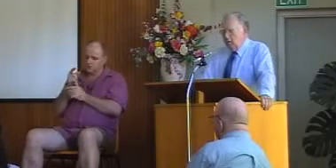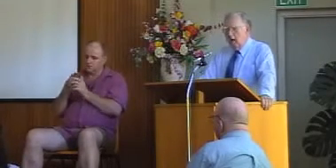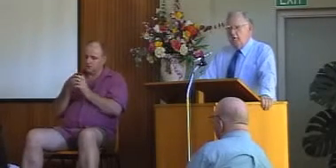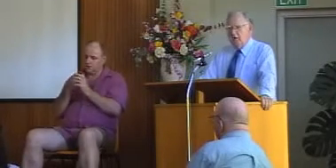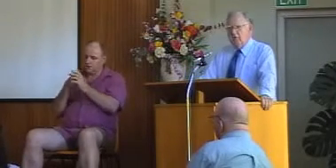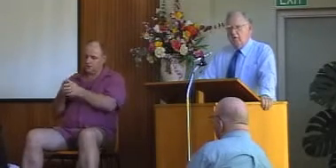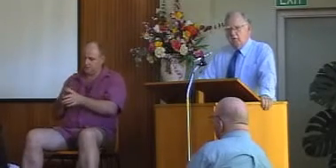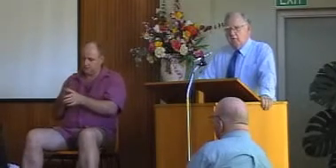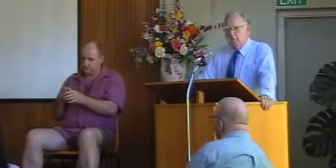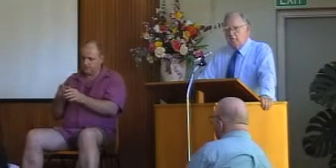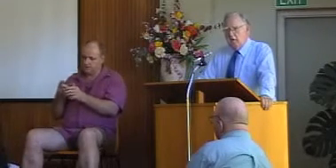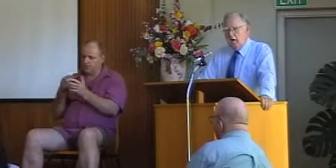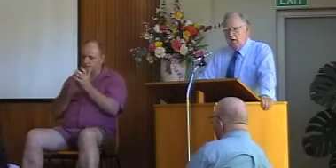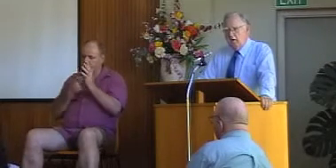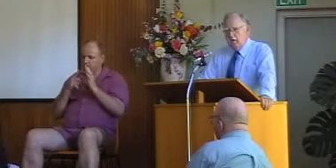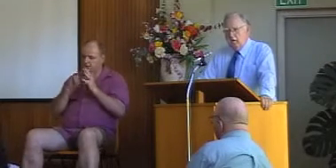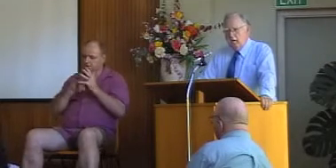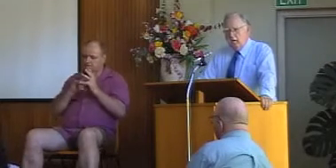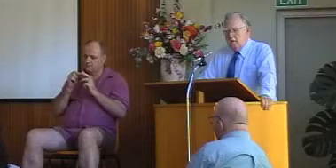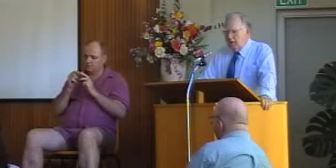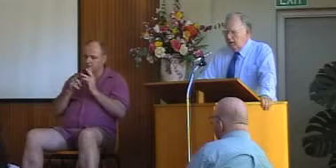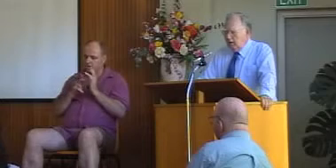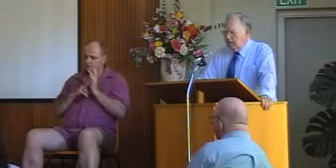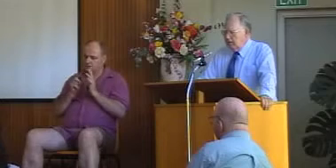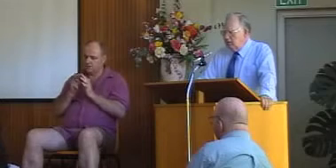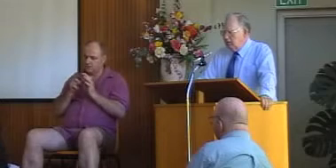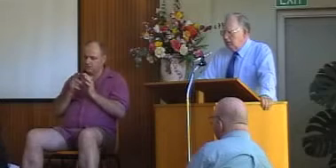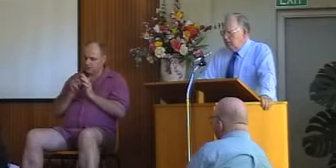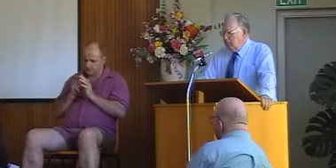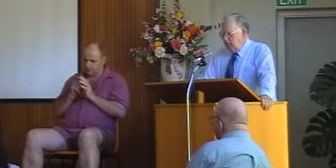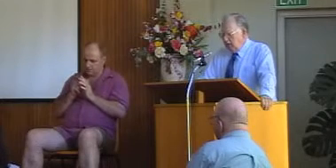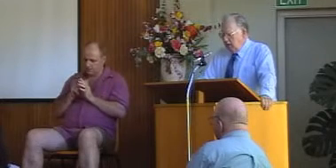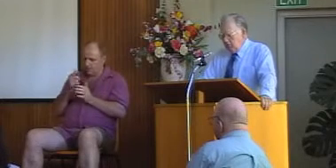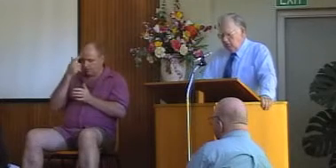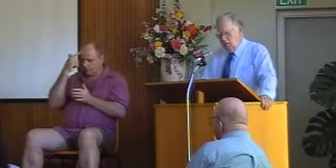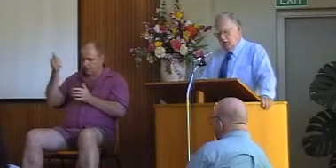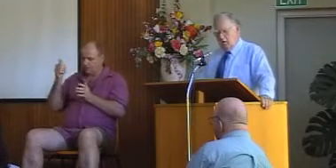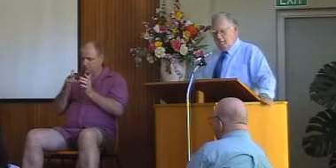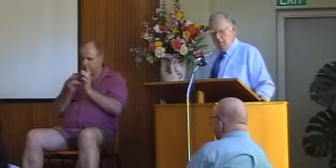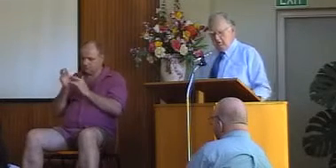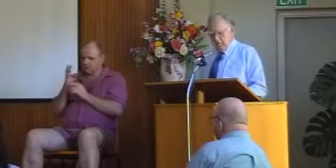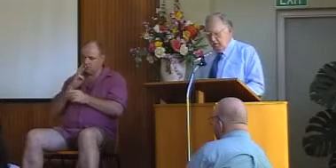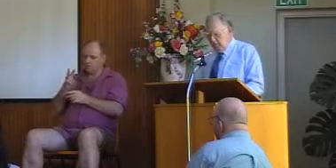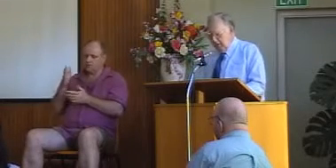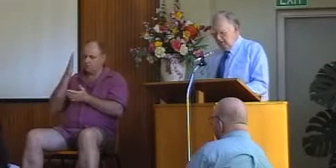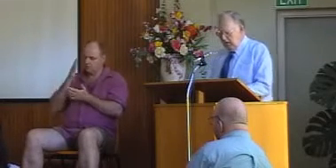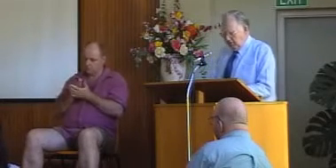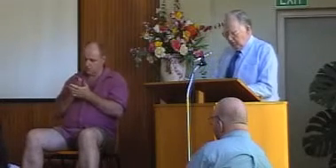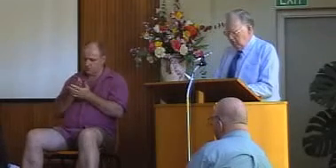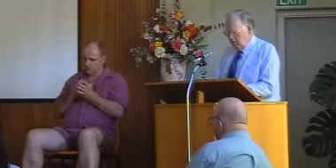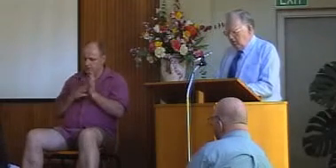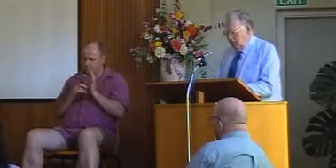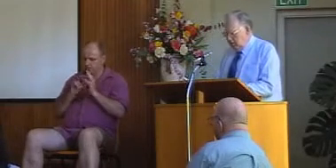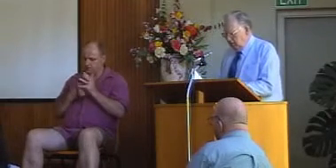to the realisation that he was the Messiah. That intimate communication must have been